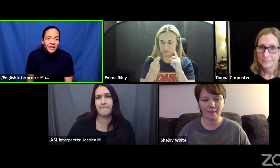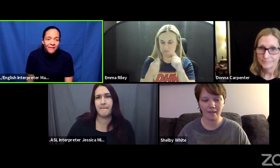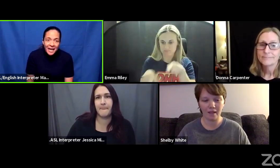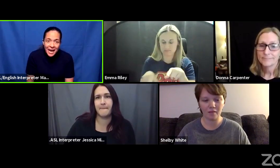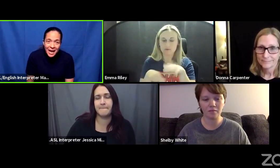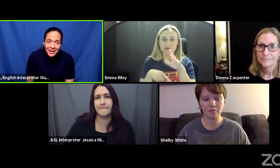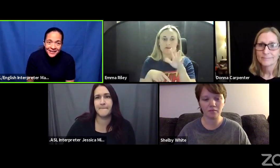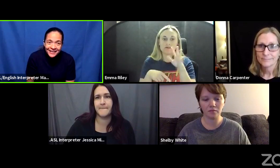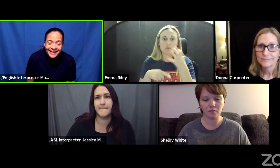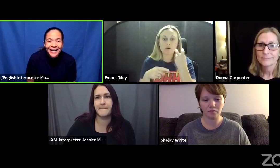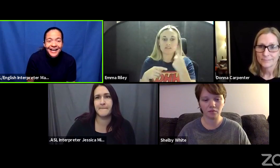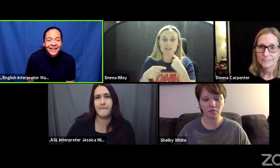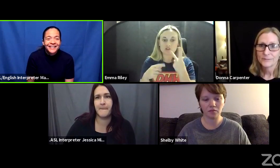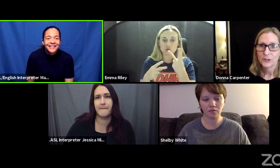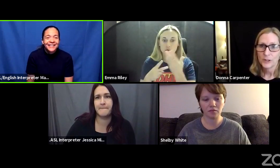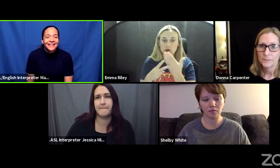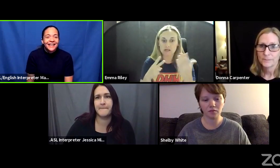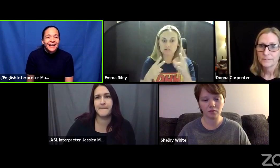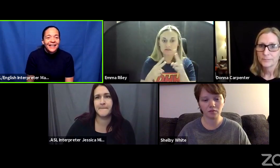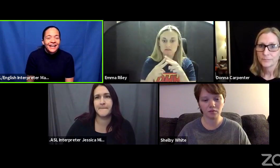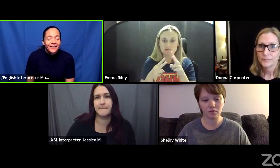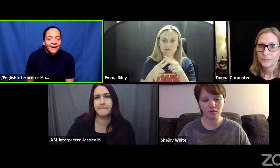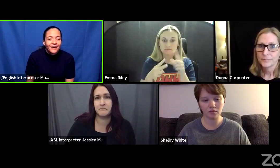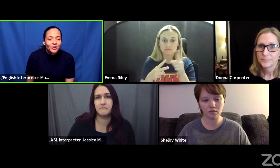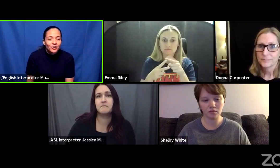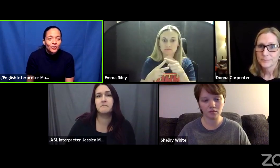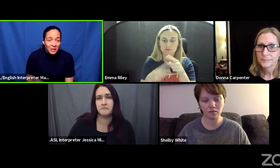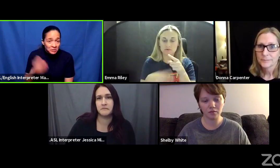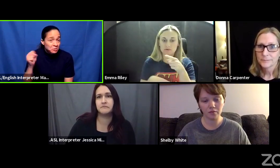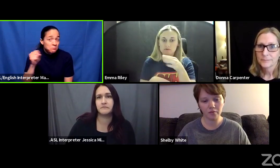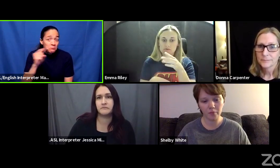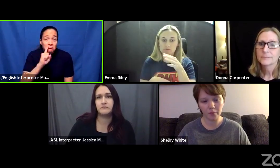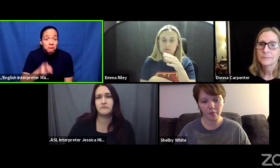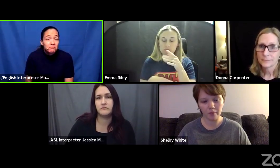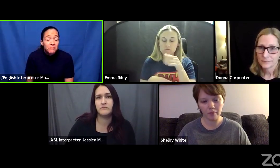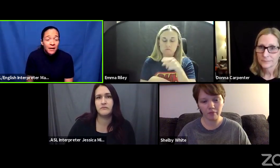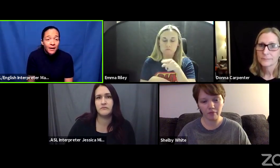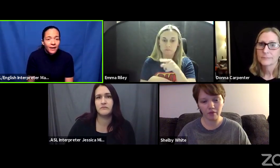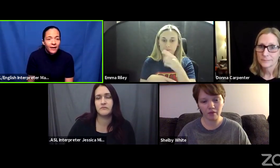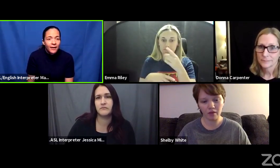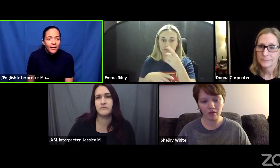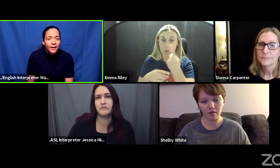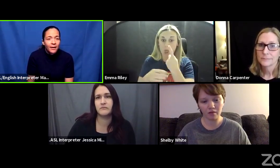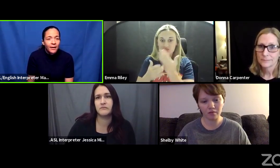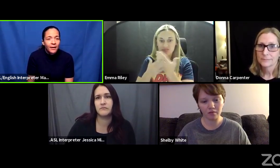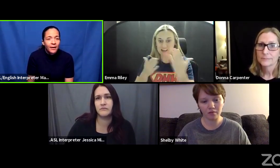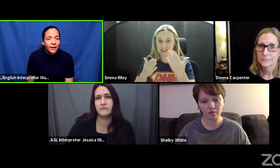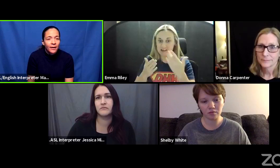Do you mind if I add Sure. 2 things?